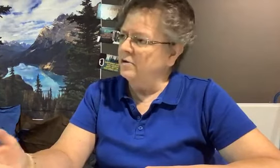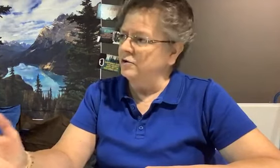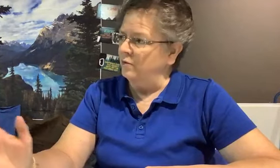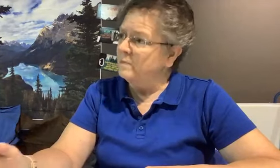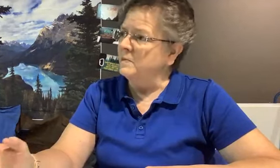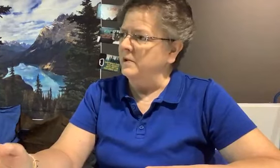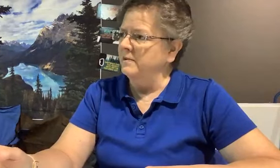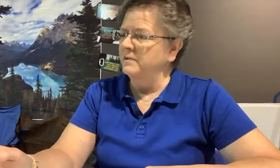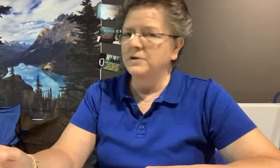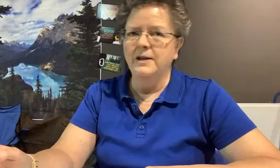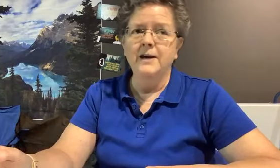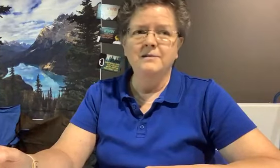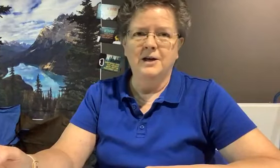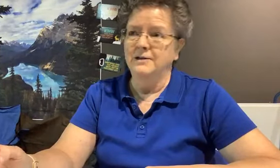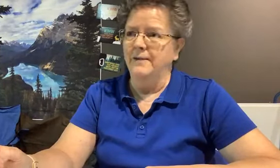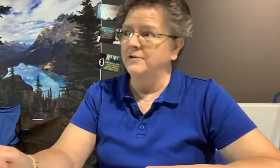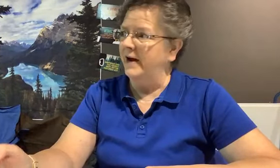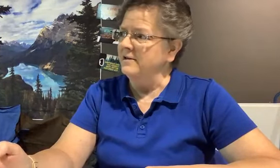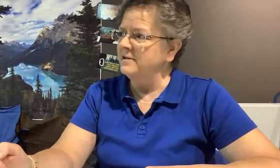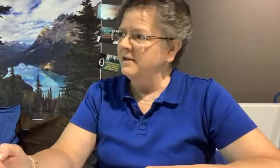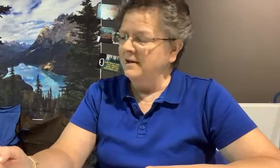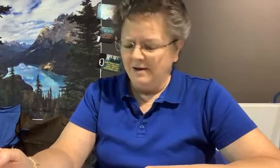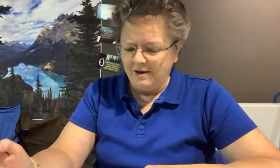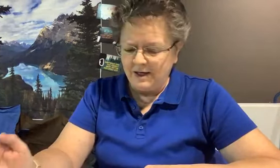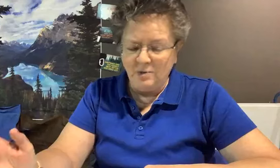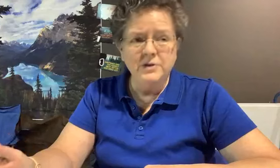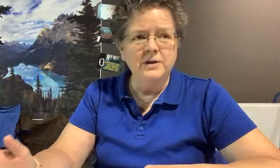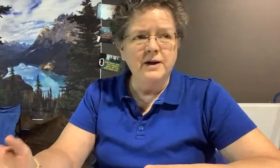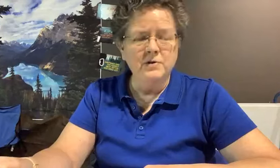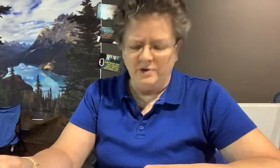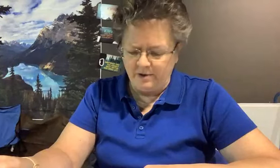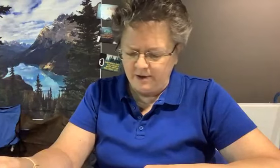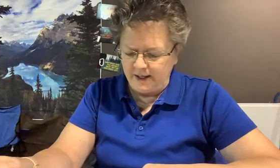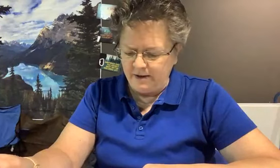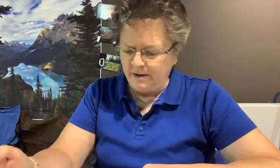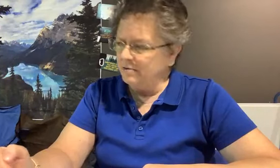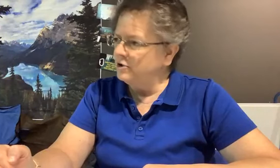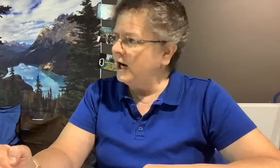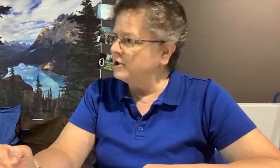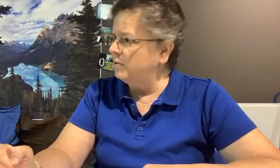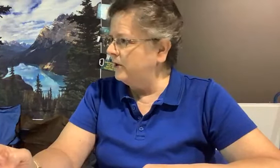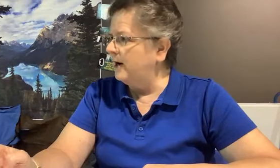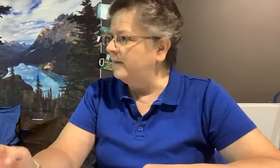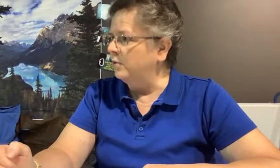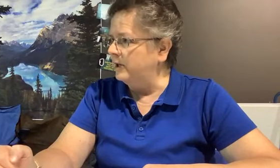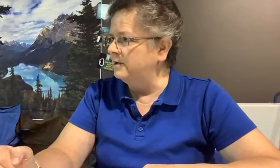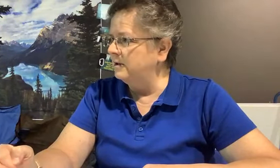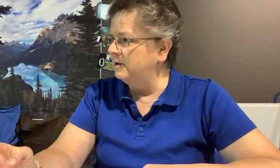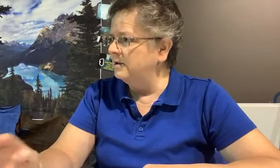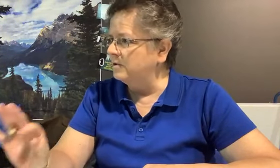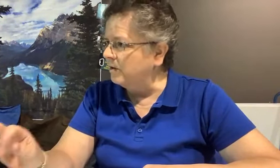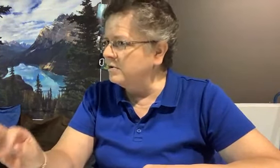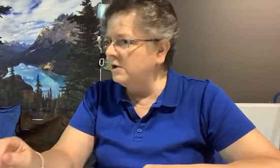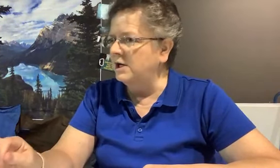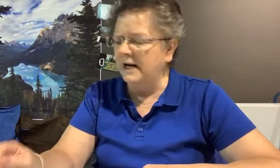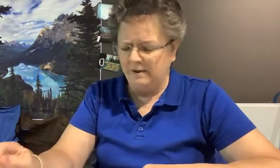there's Zerubbabel. Say that 10 times fast. He was the governor. And then there's Joshua, the high priest. So those are the